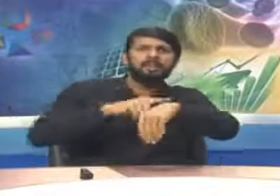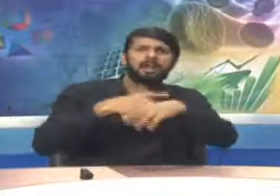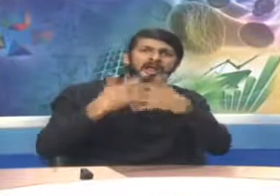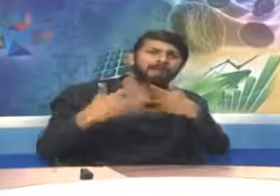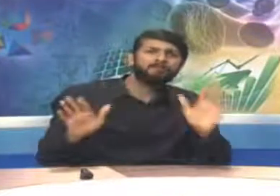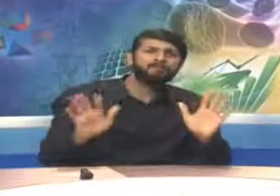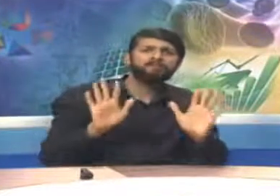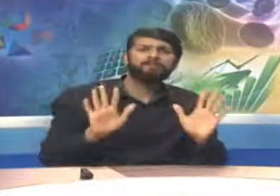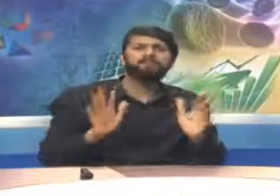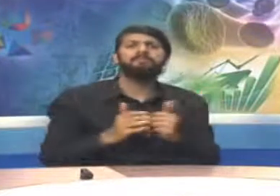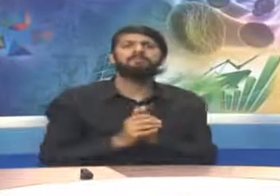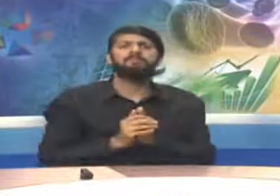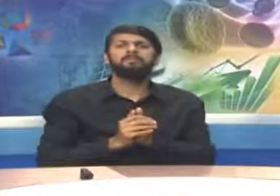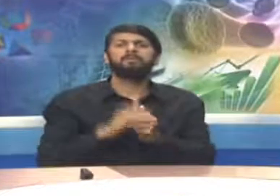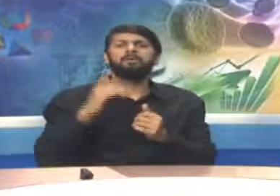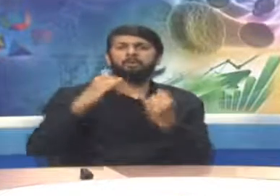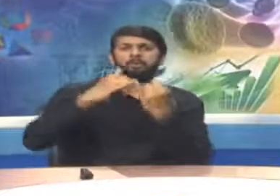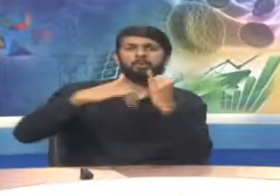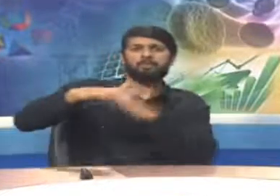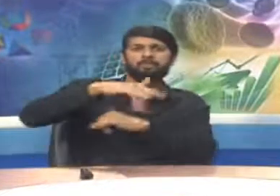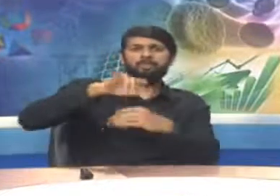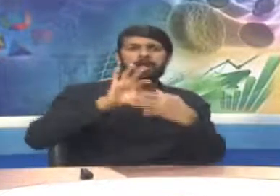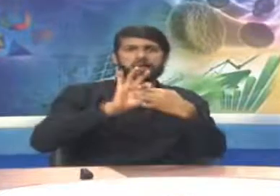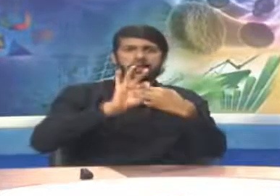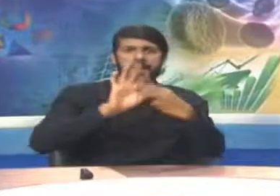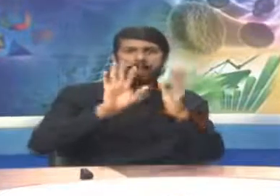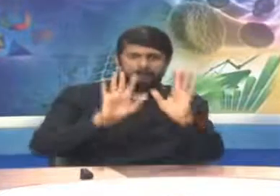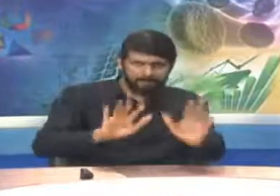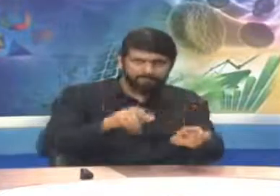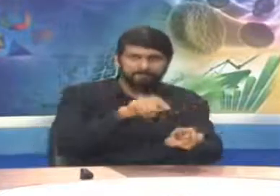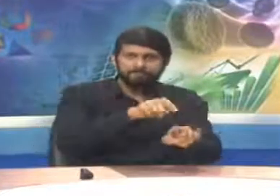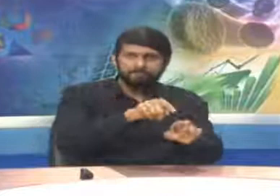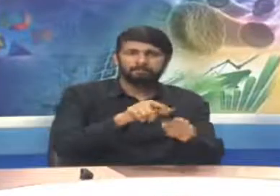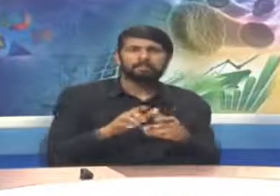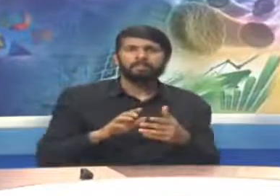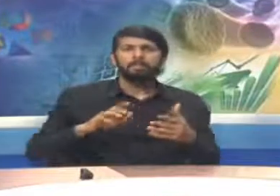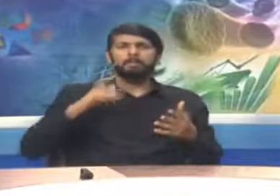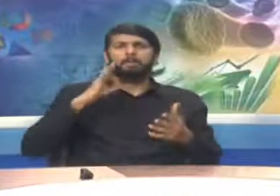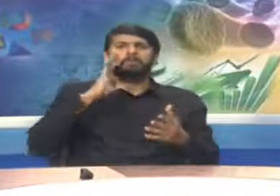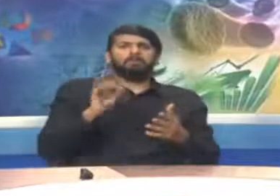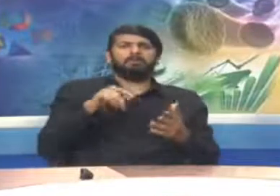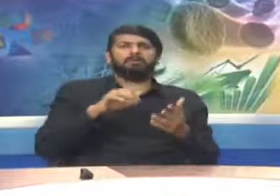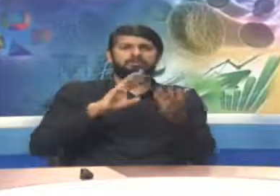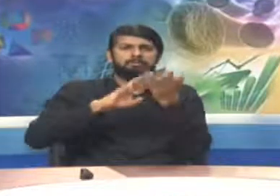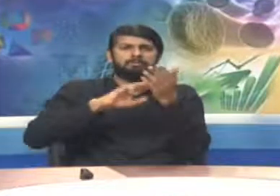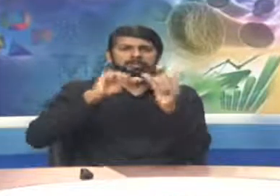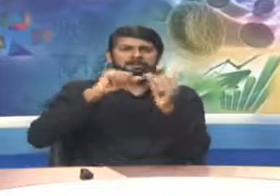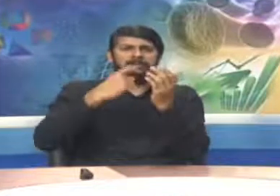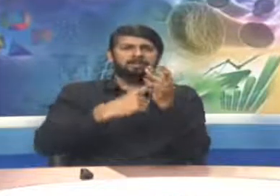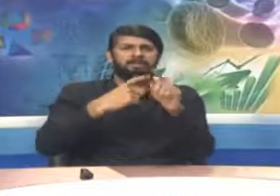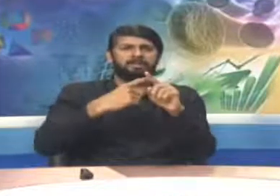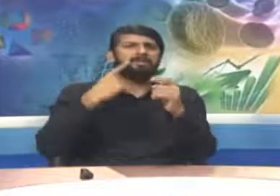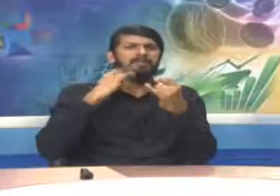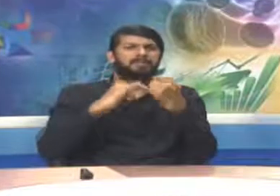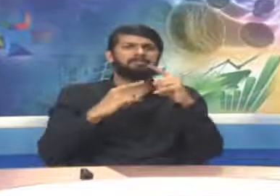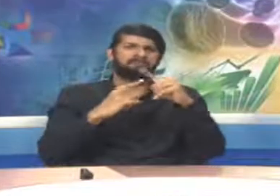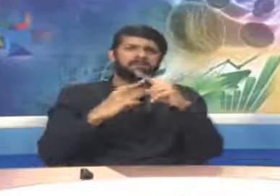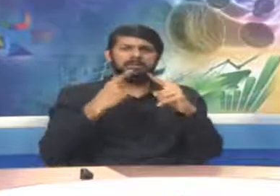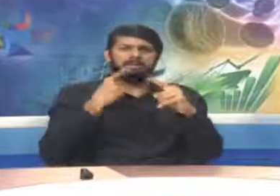basis of the society at any given point of time. What are called the